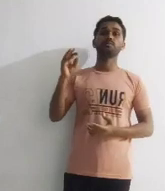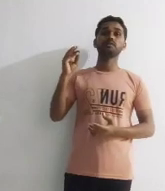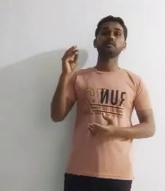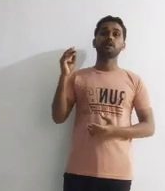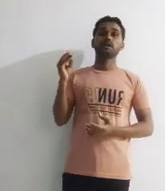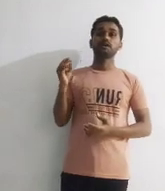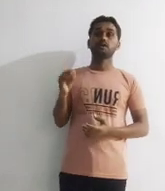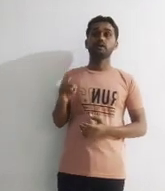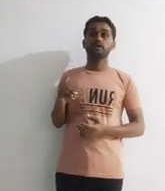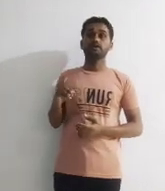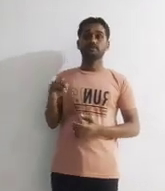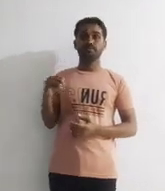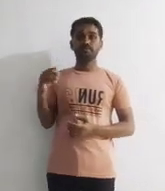the